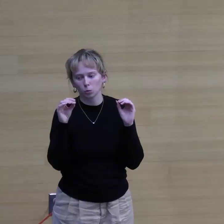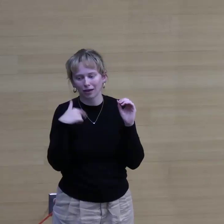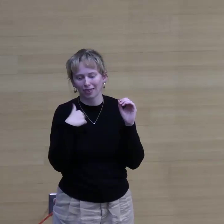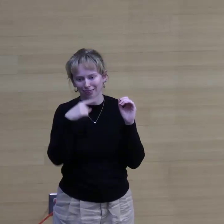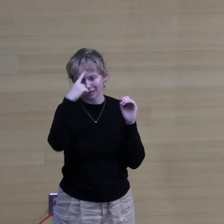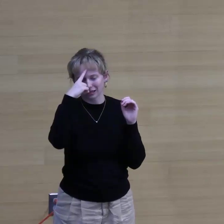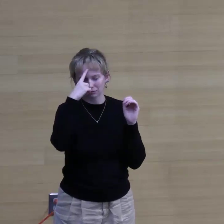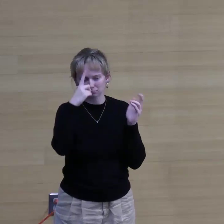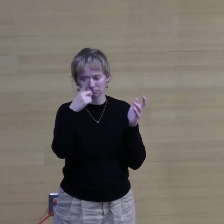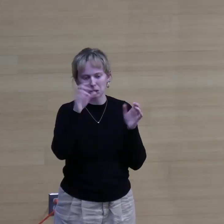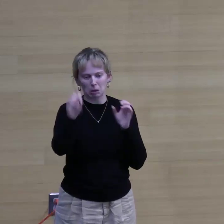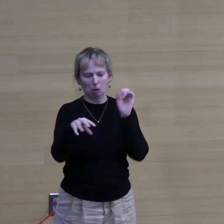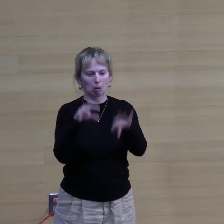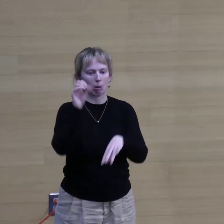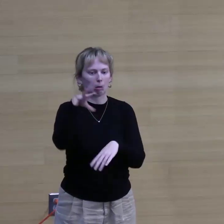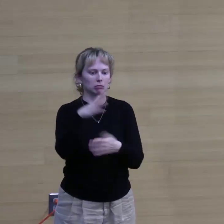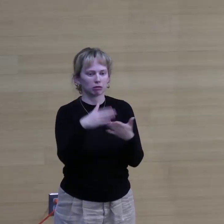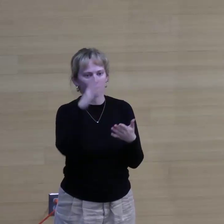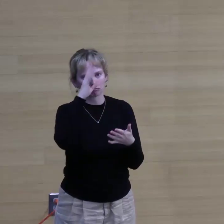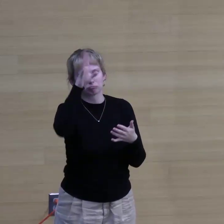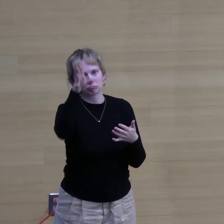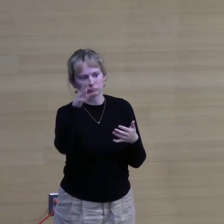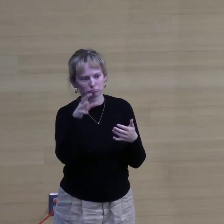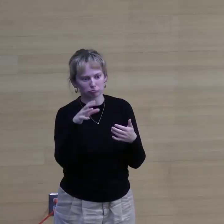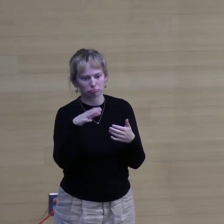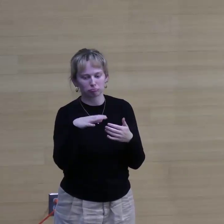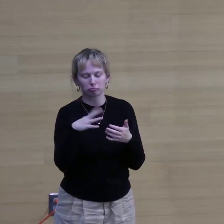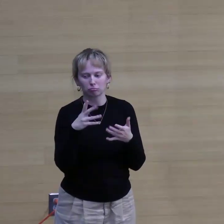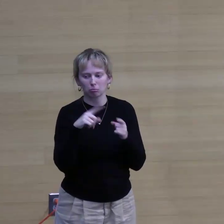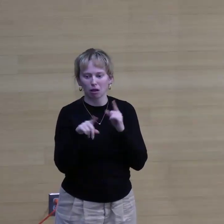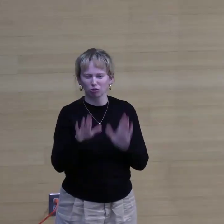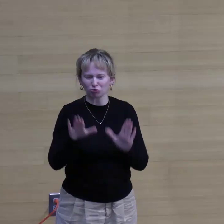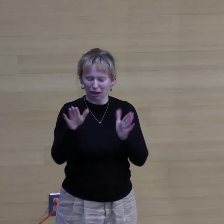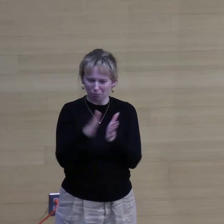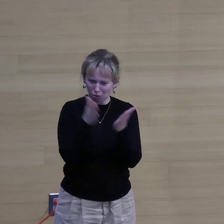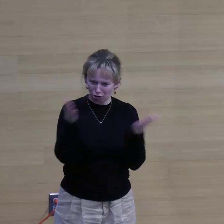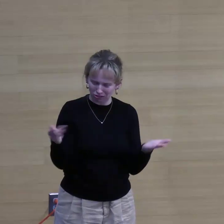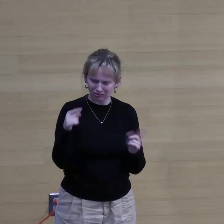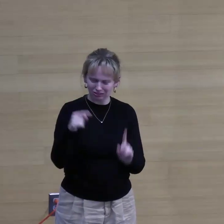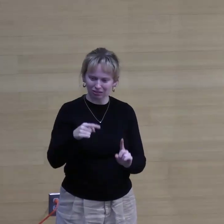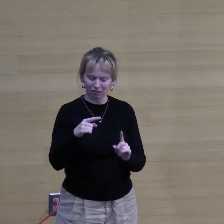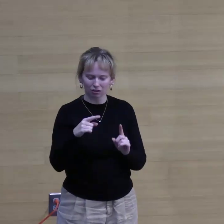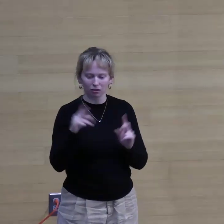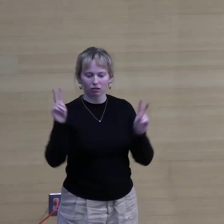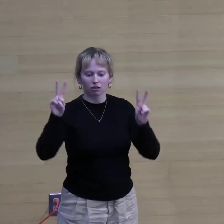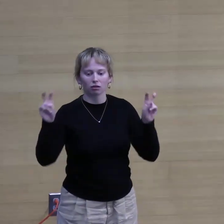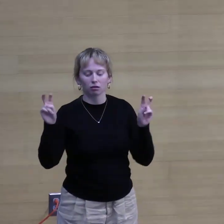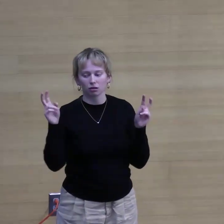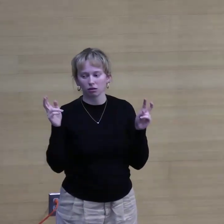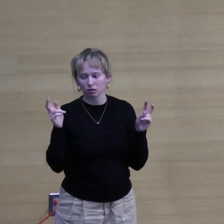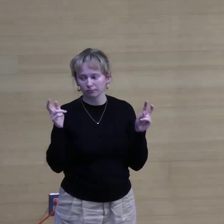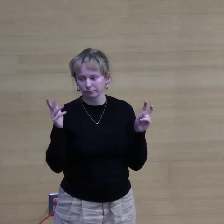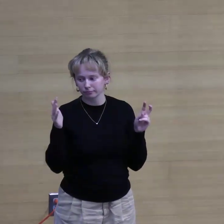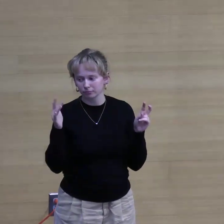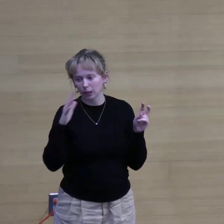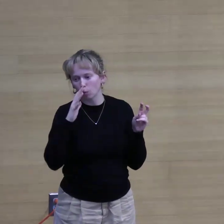think those are just some that I can think of off the top of my head, but there's also some really great books. There's a great book out called,